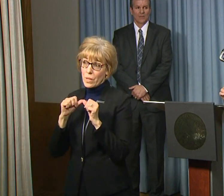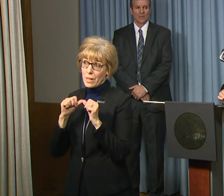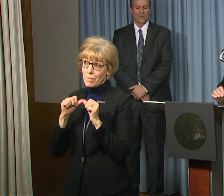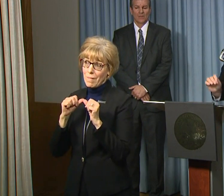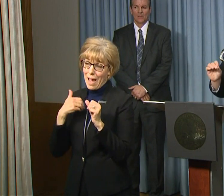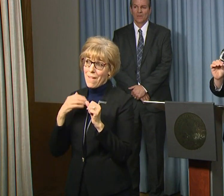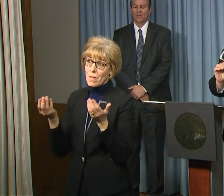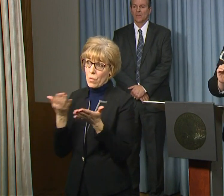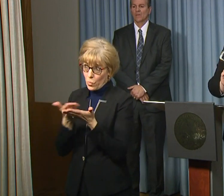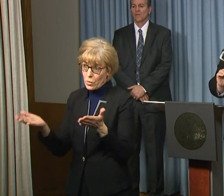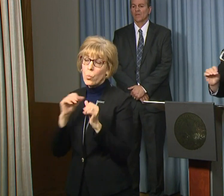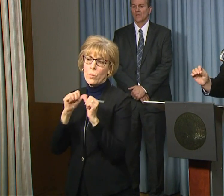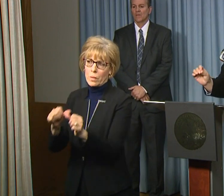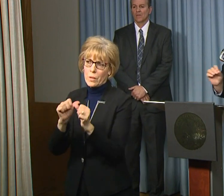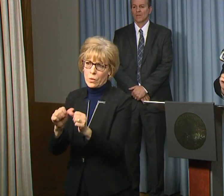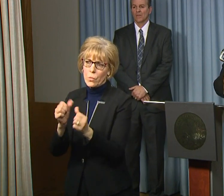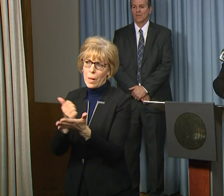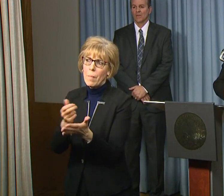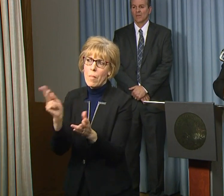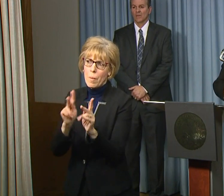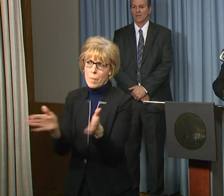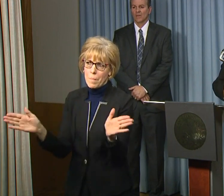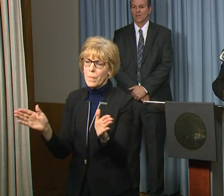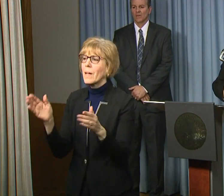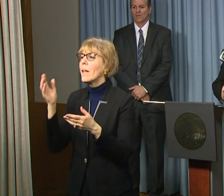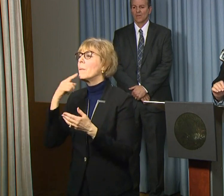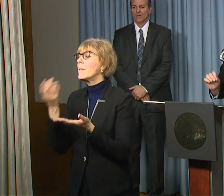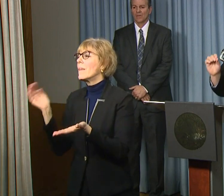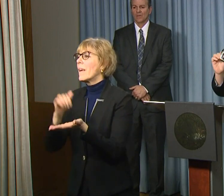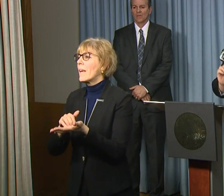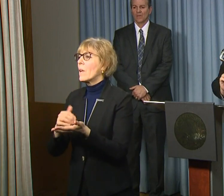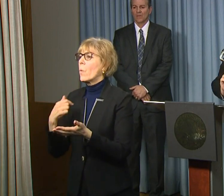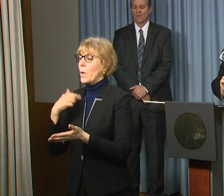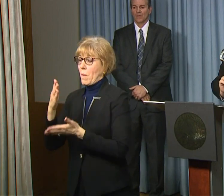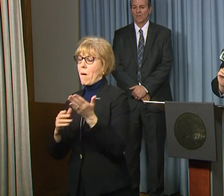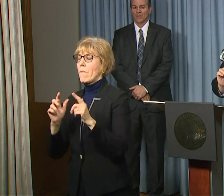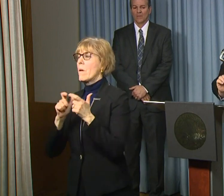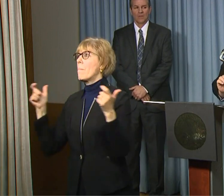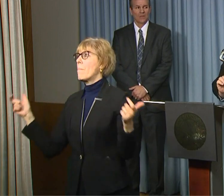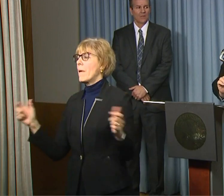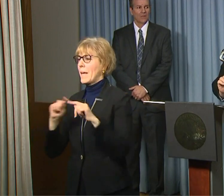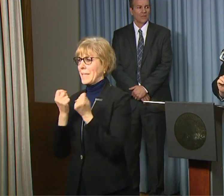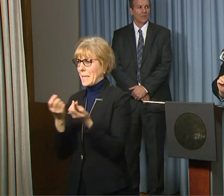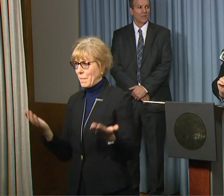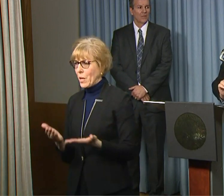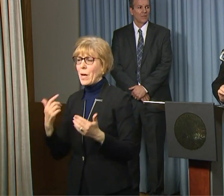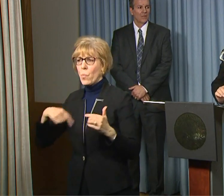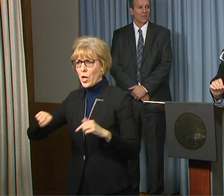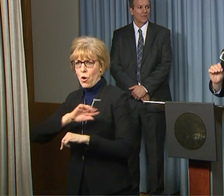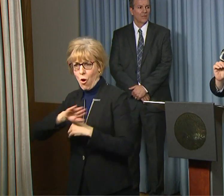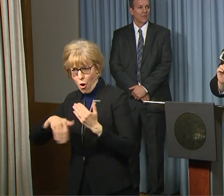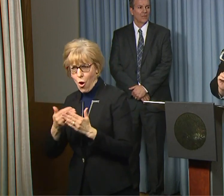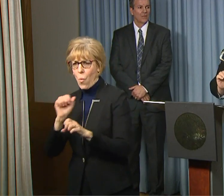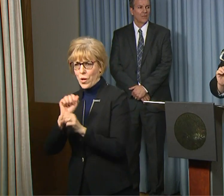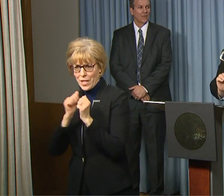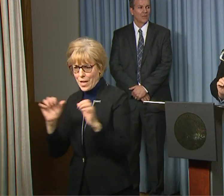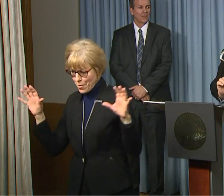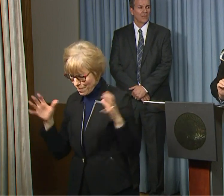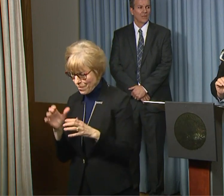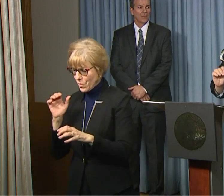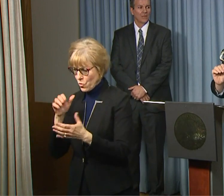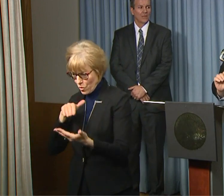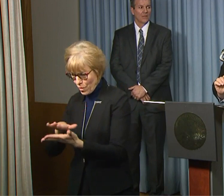reiterate, we are a part of a big team here at the City of Denver, and we are all working to address this crisis. But at the